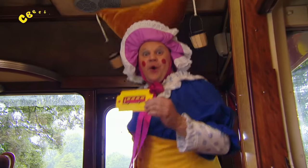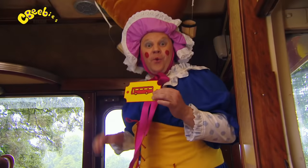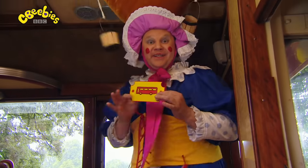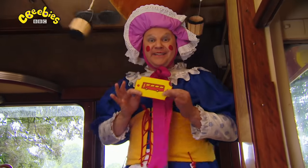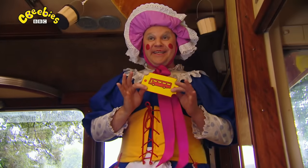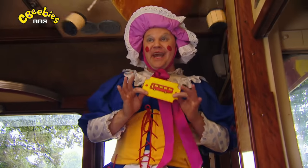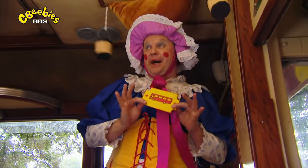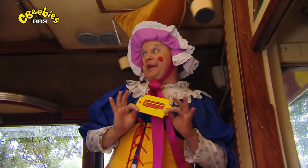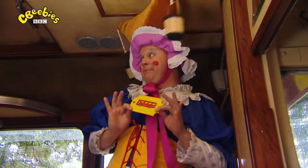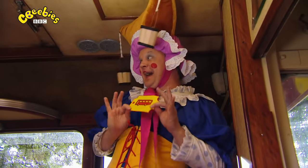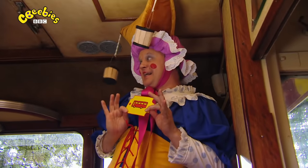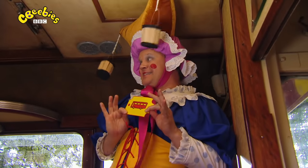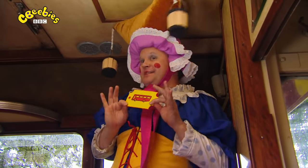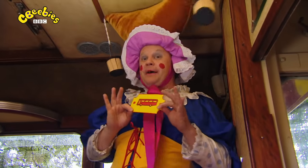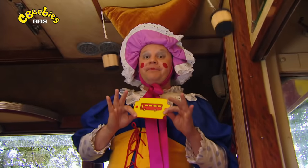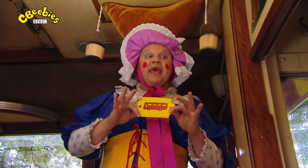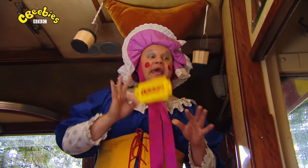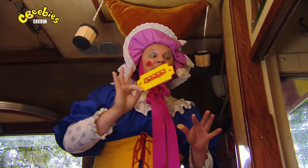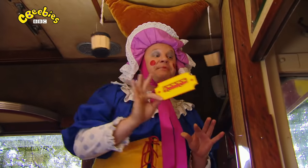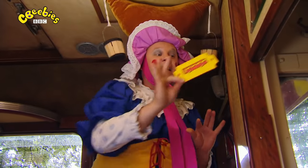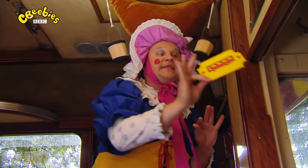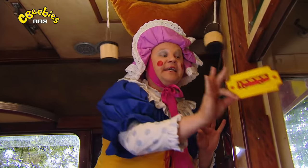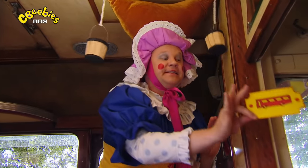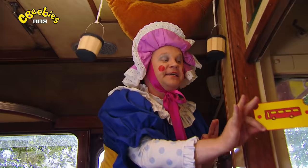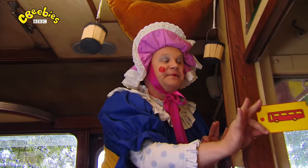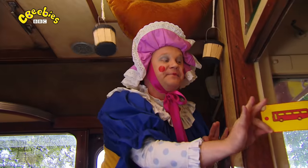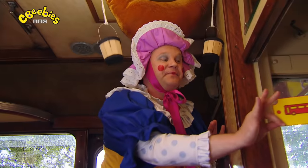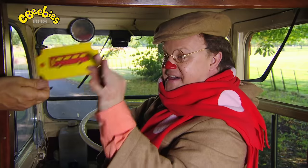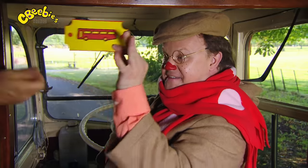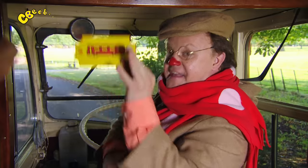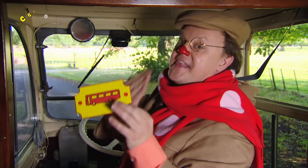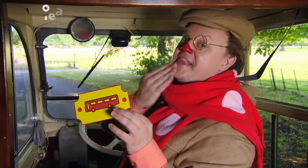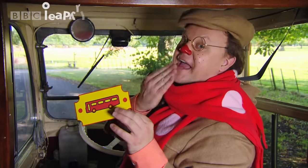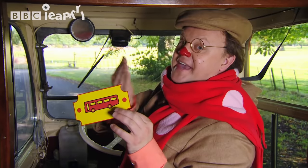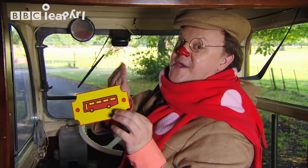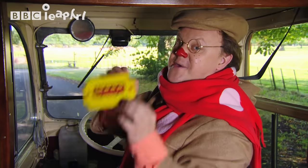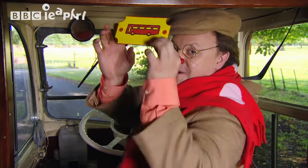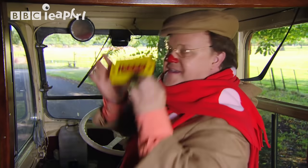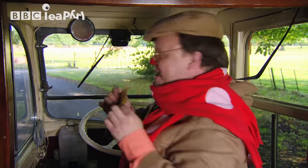what a charming plus here's my ticket thank you